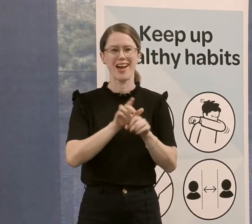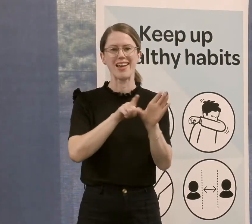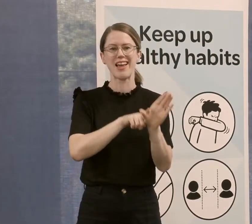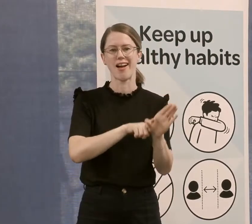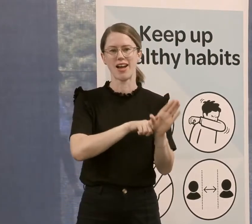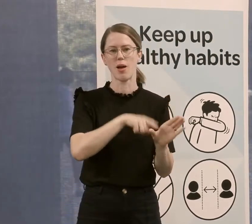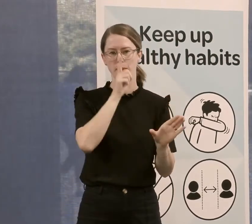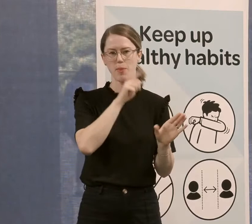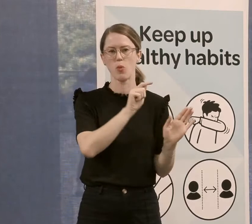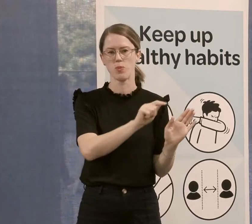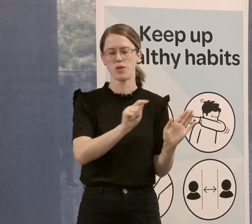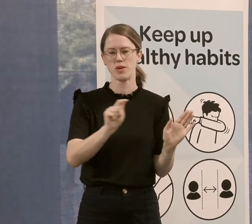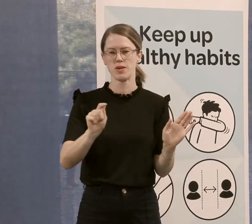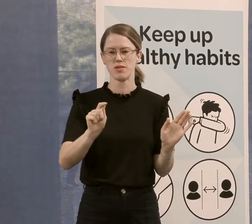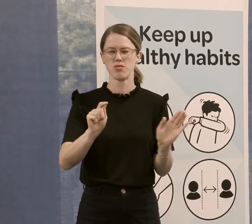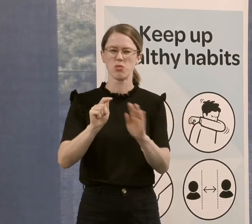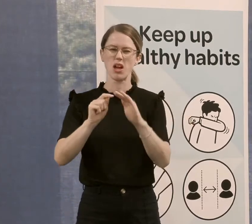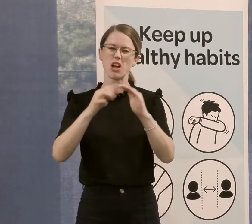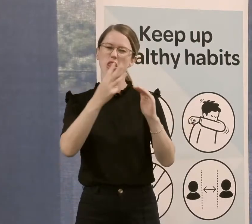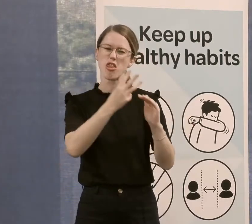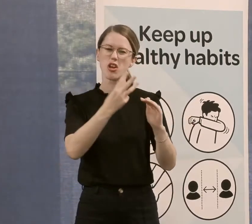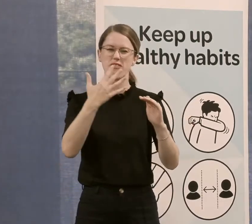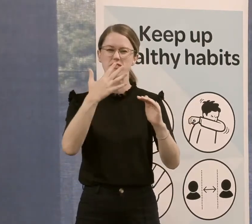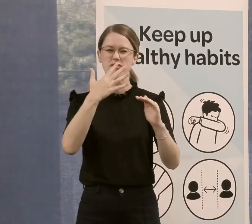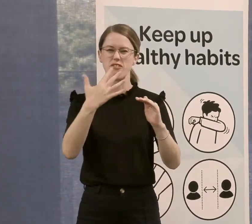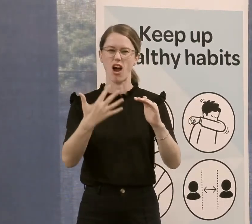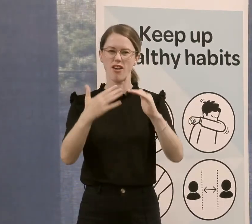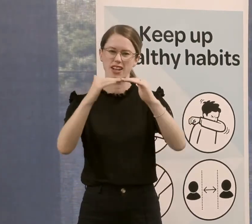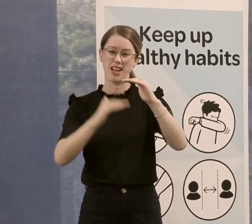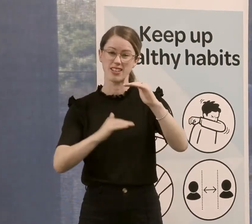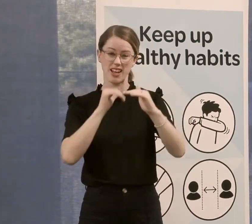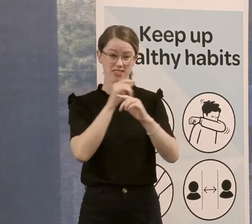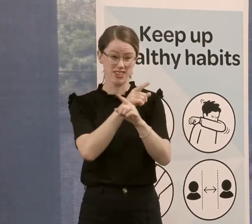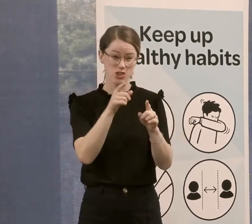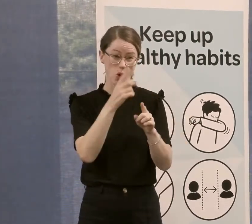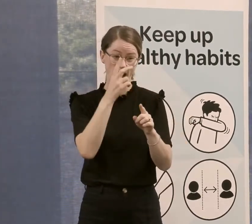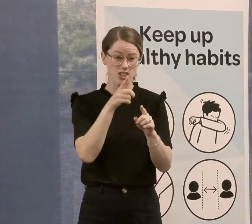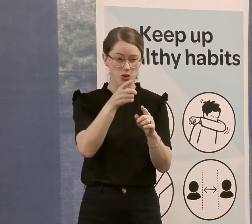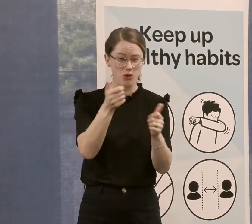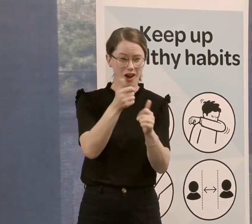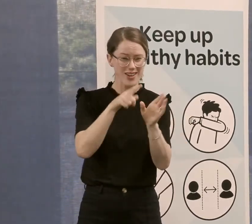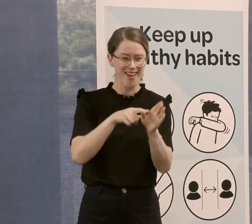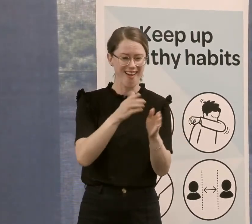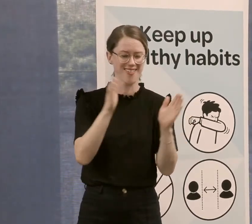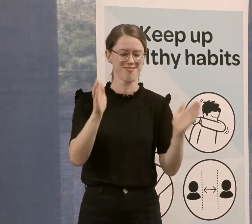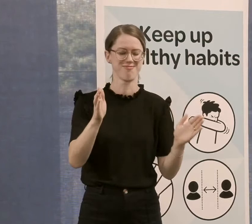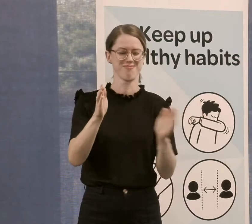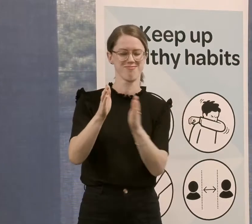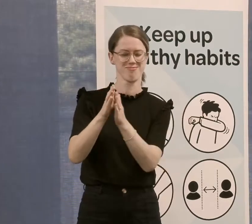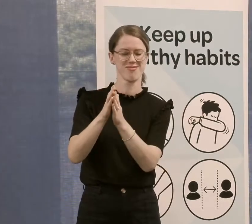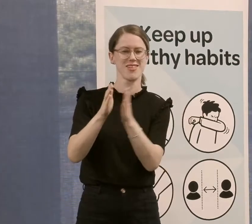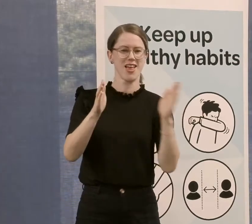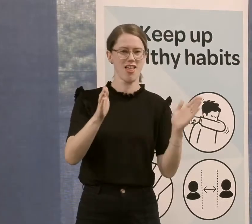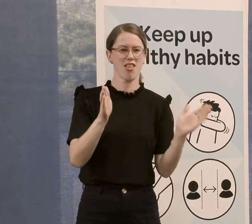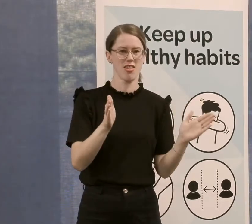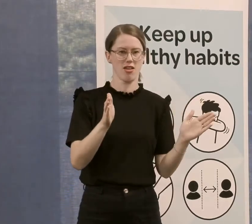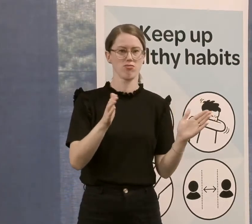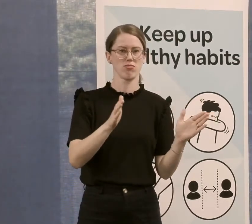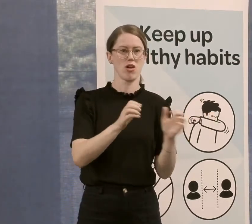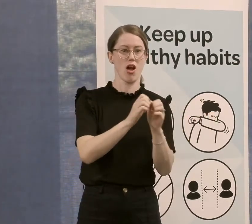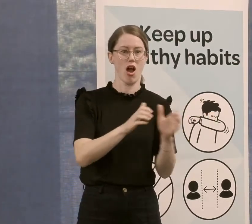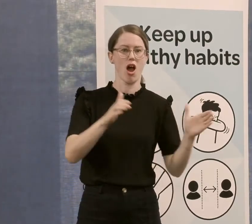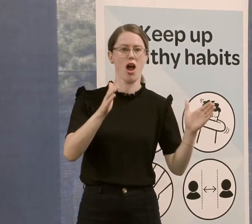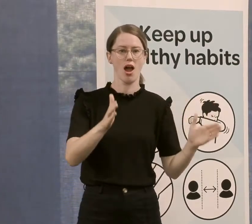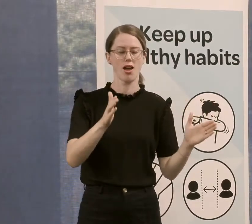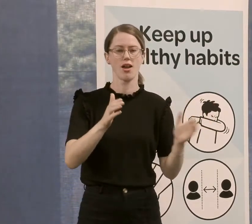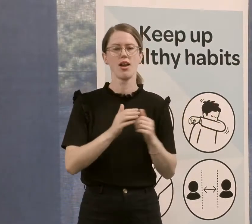younger age group. So when I say that, sort of under 35s, for those of you who are in that age group, you're still young. But the fastest